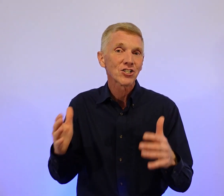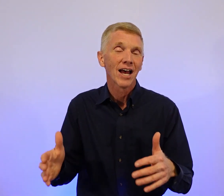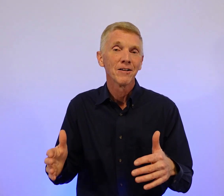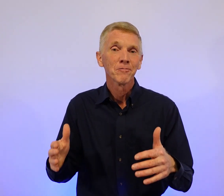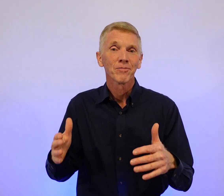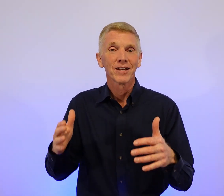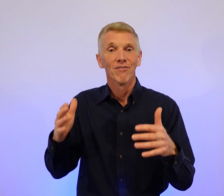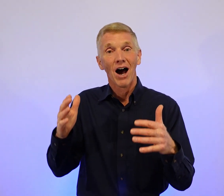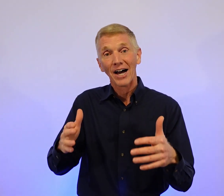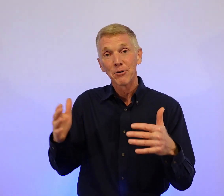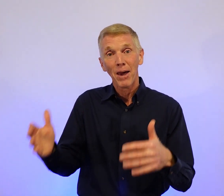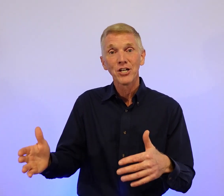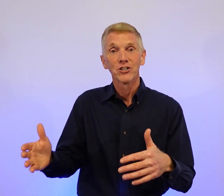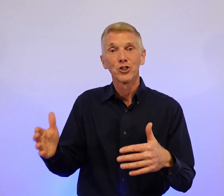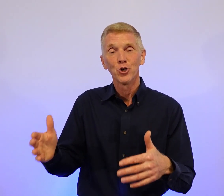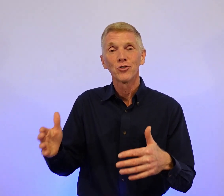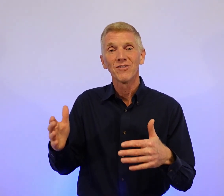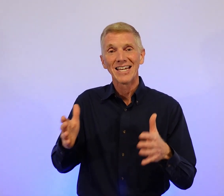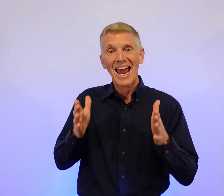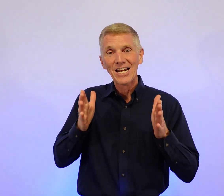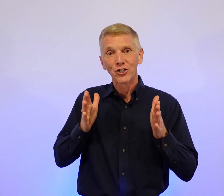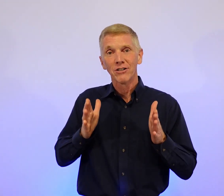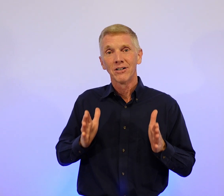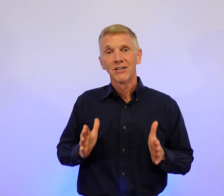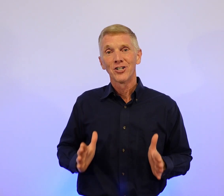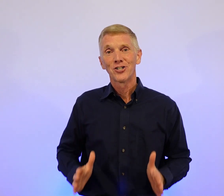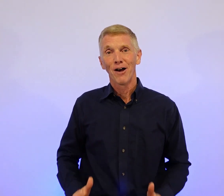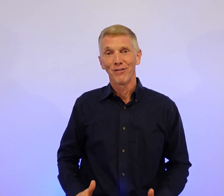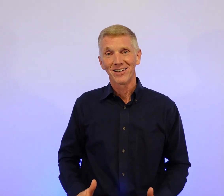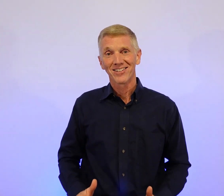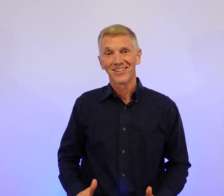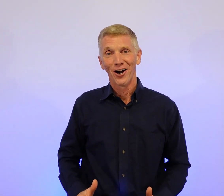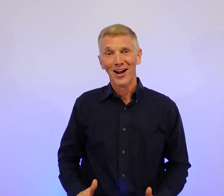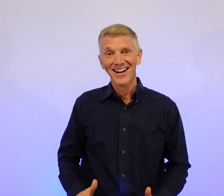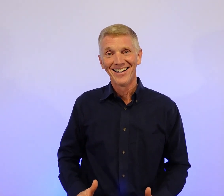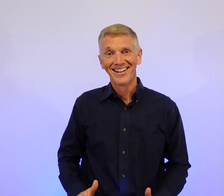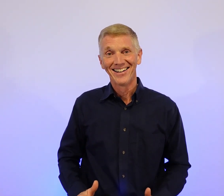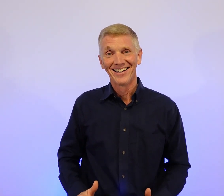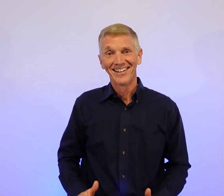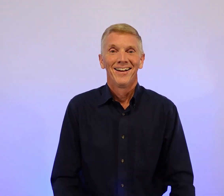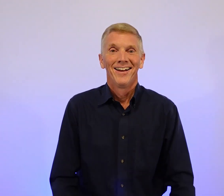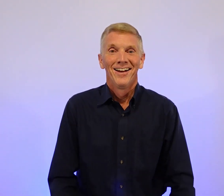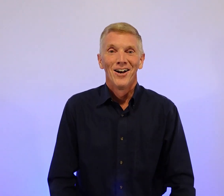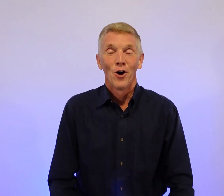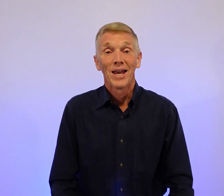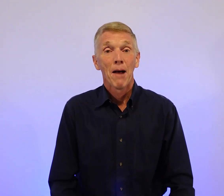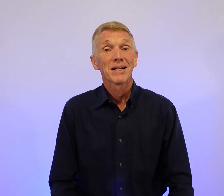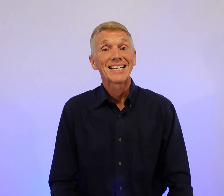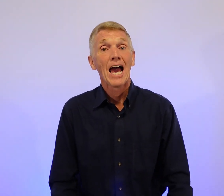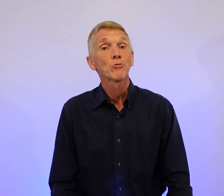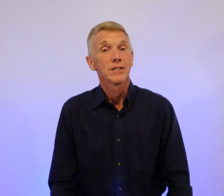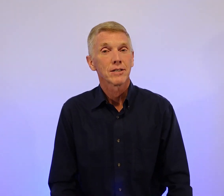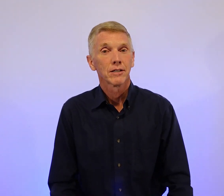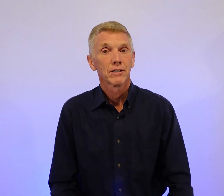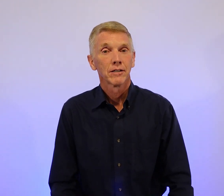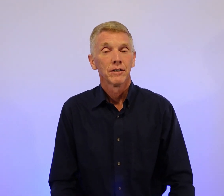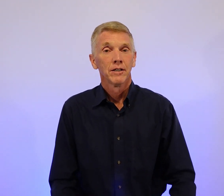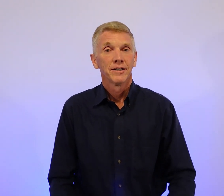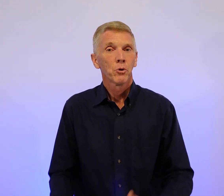set of occupations using the agent suffix, all right? Okay, how about an accountant? Now what do